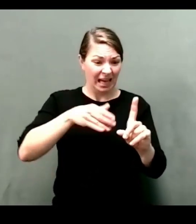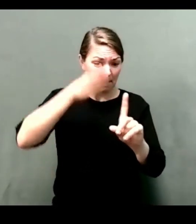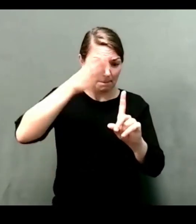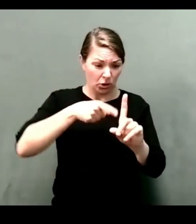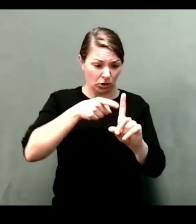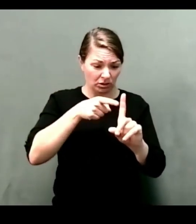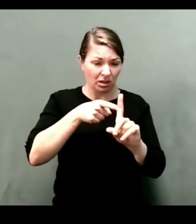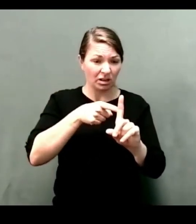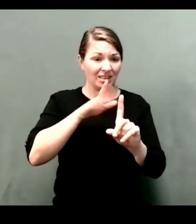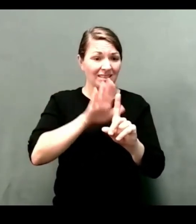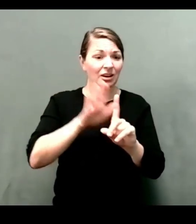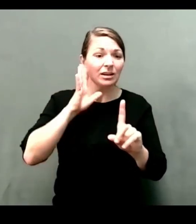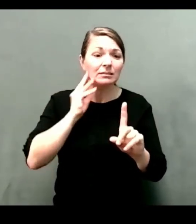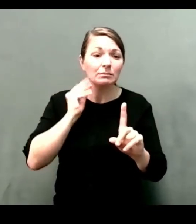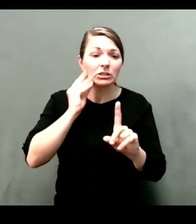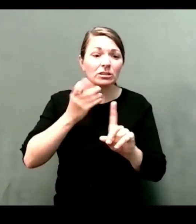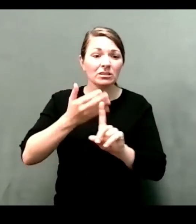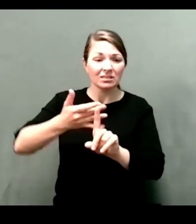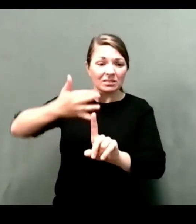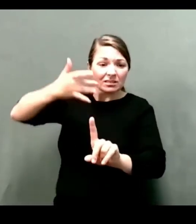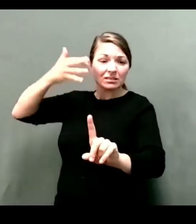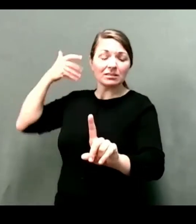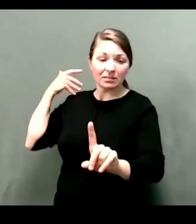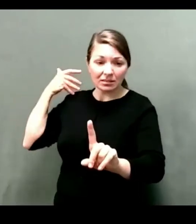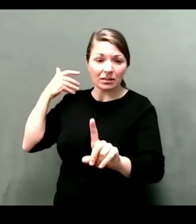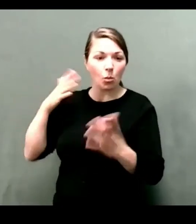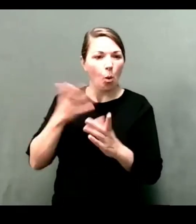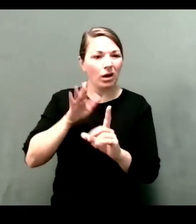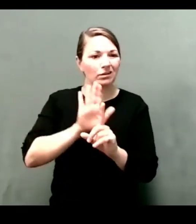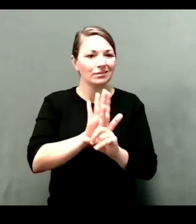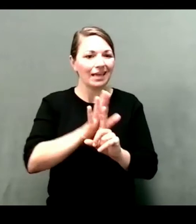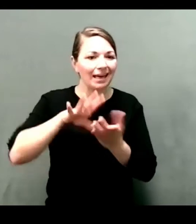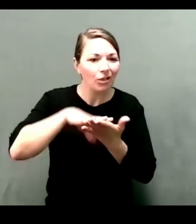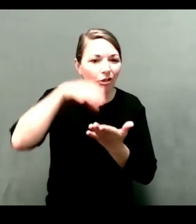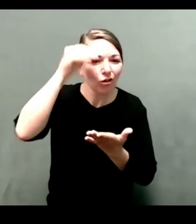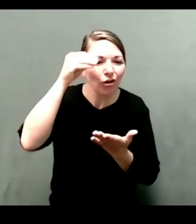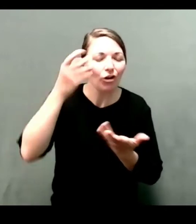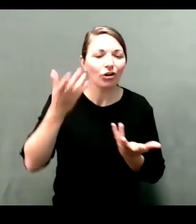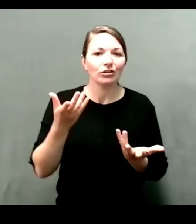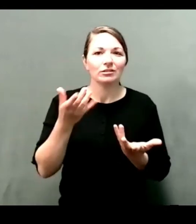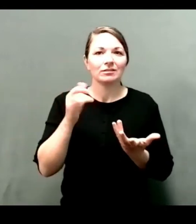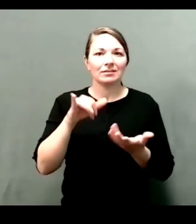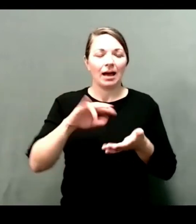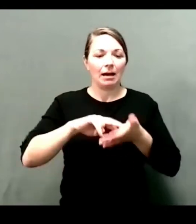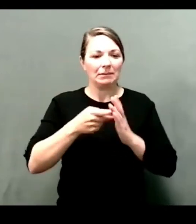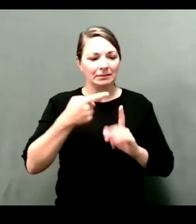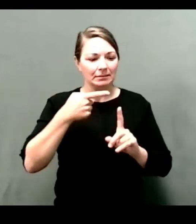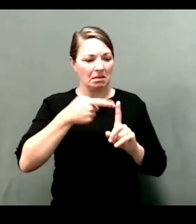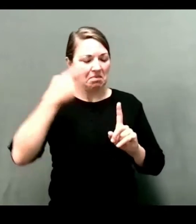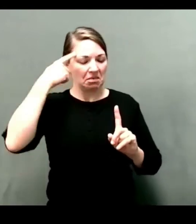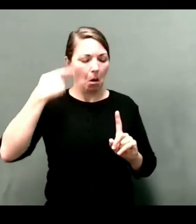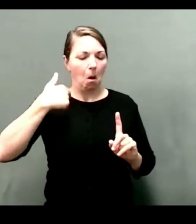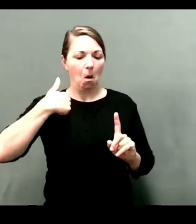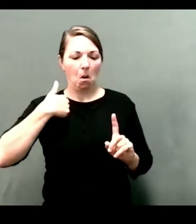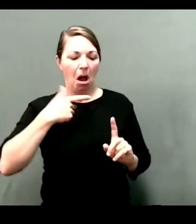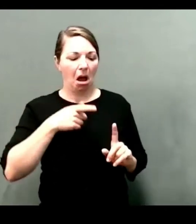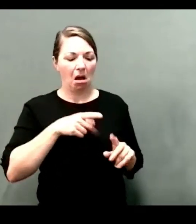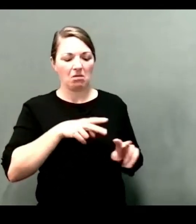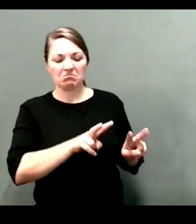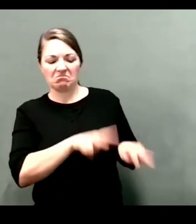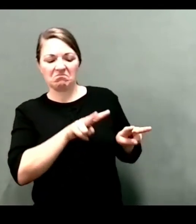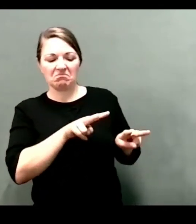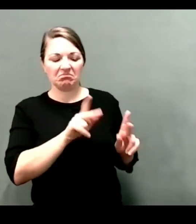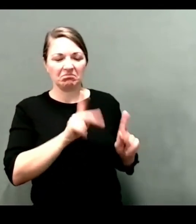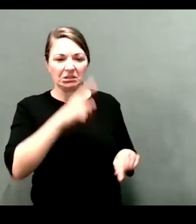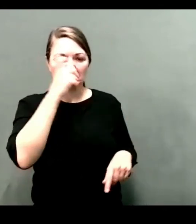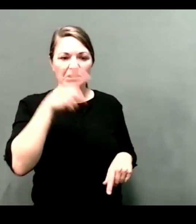or developed some ideas that tell them that they should value somebody less based on something like their ability,